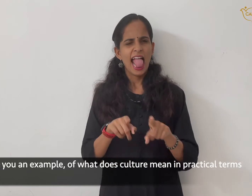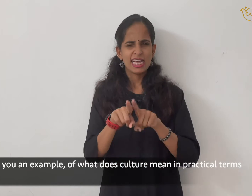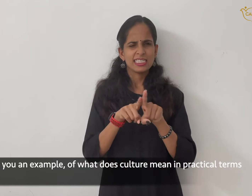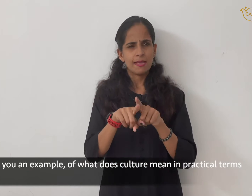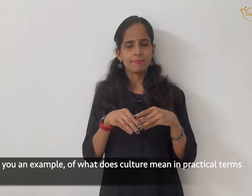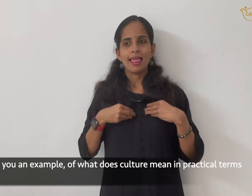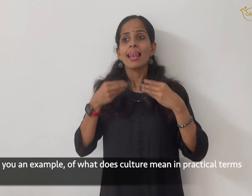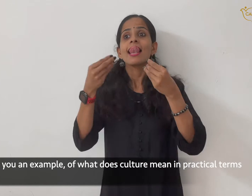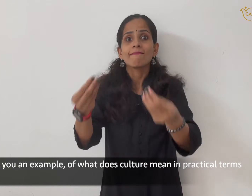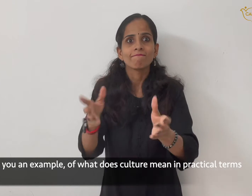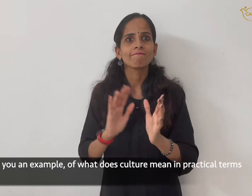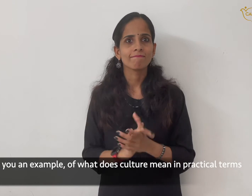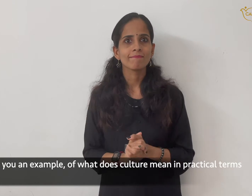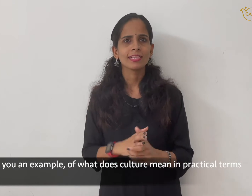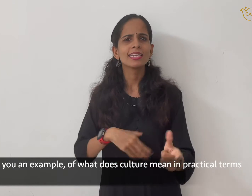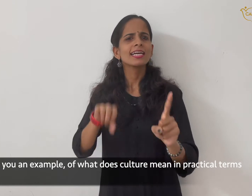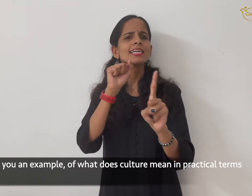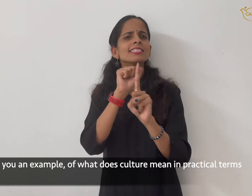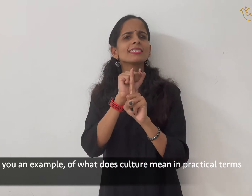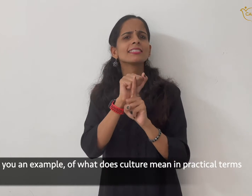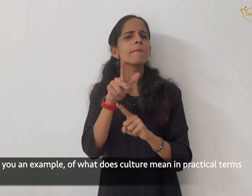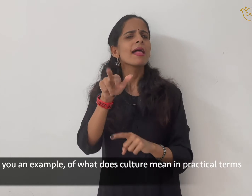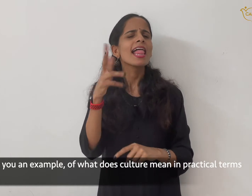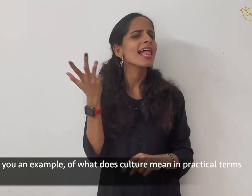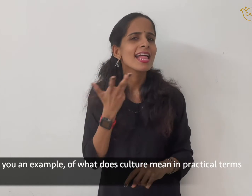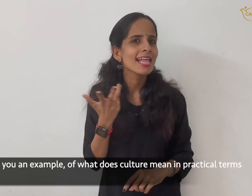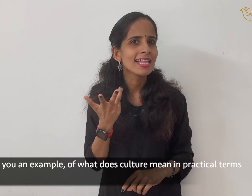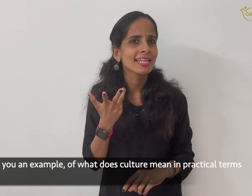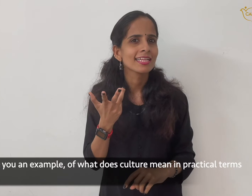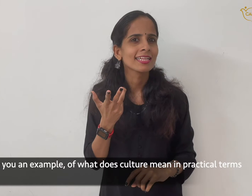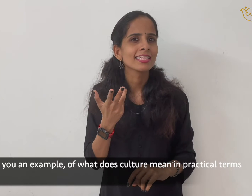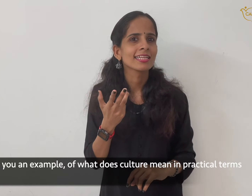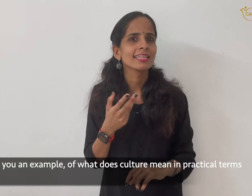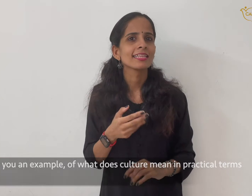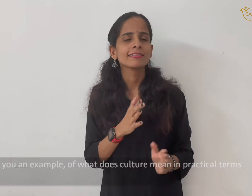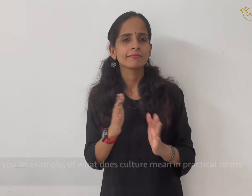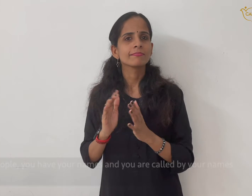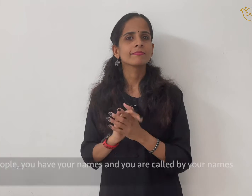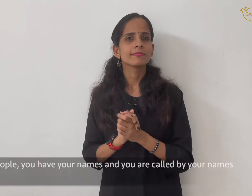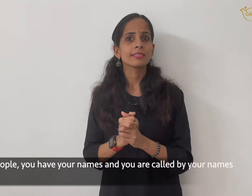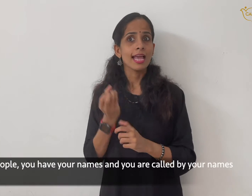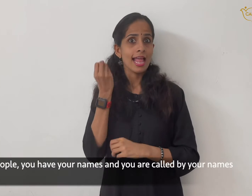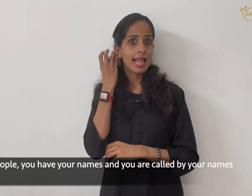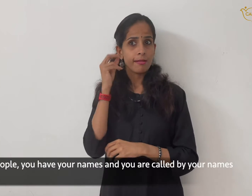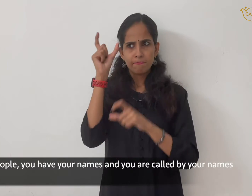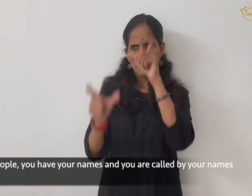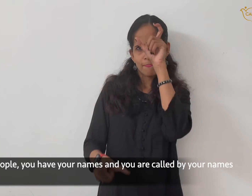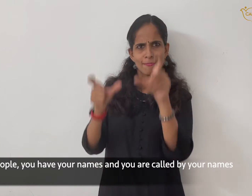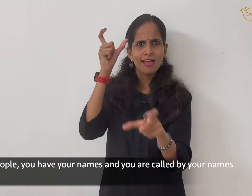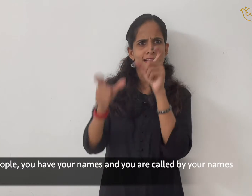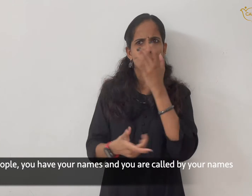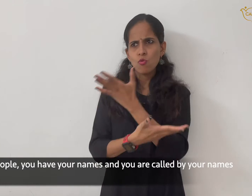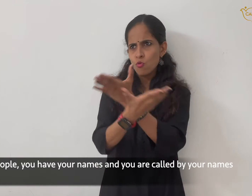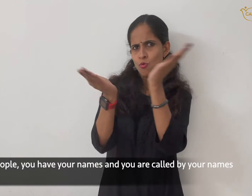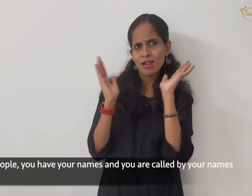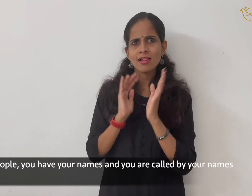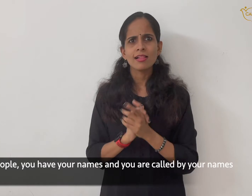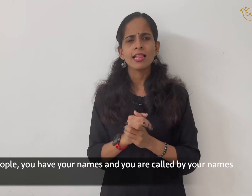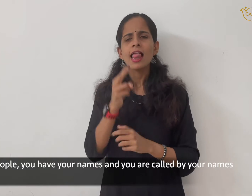example of what culture means in practical terms. Hearing people, you have your names and